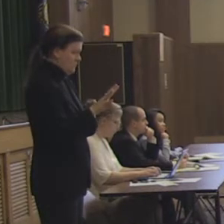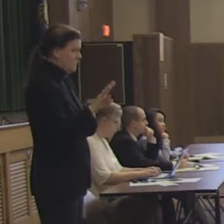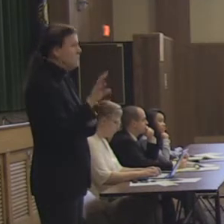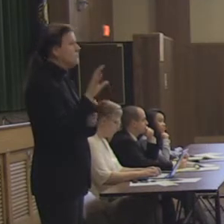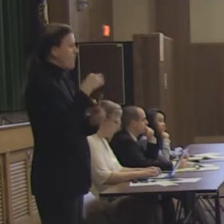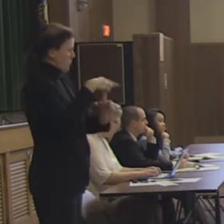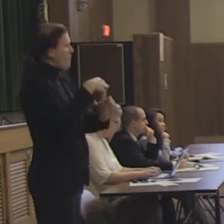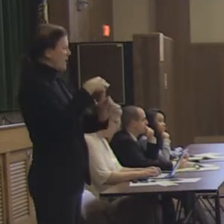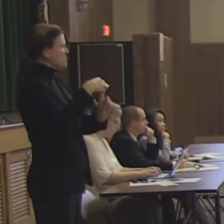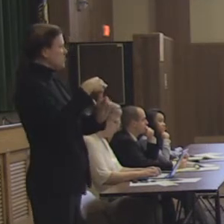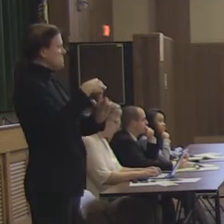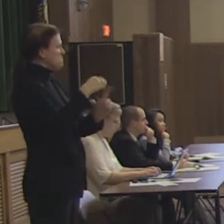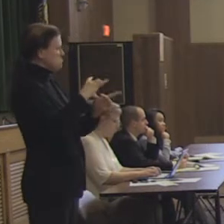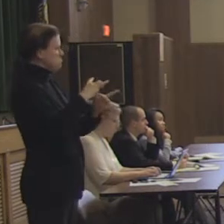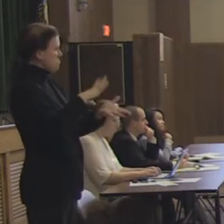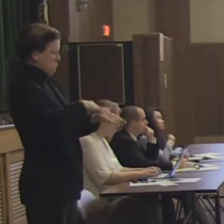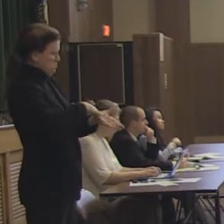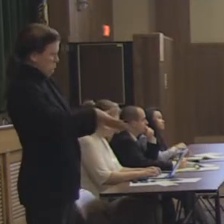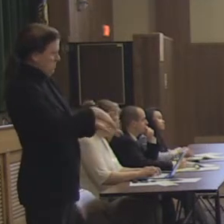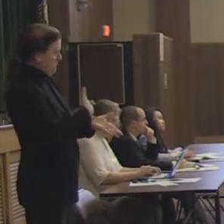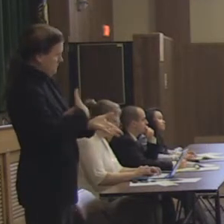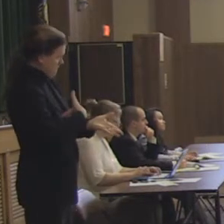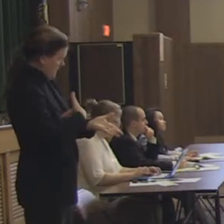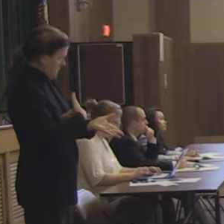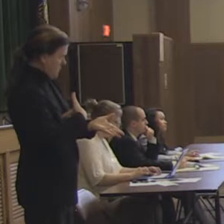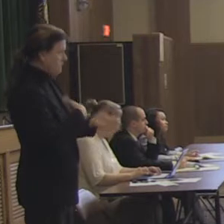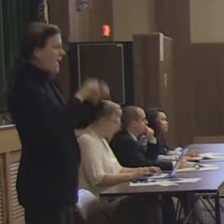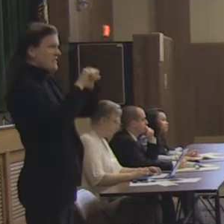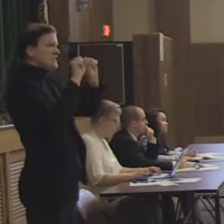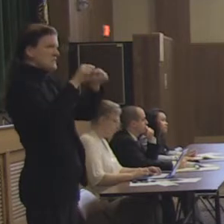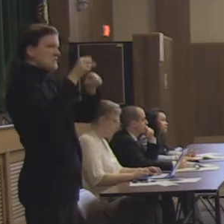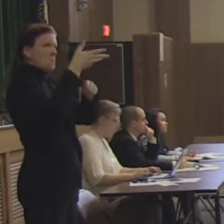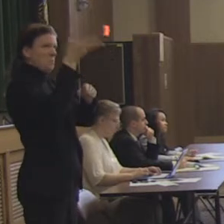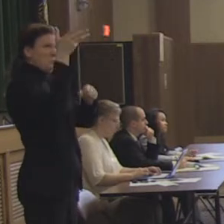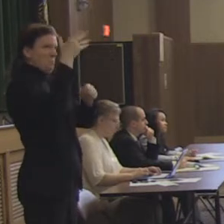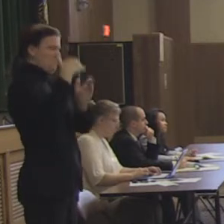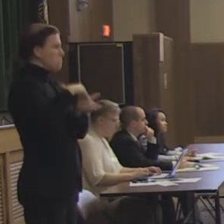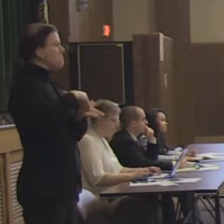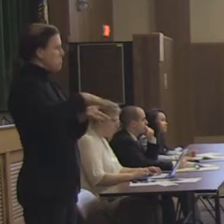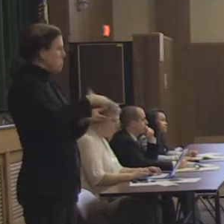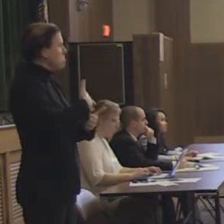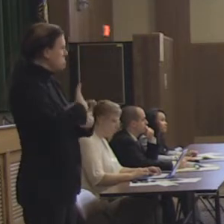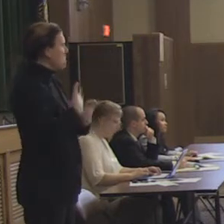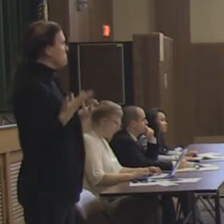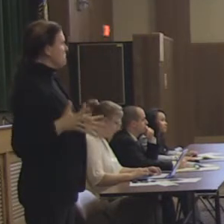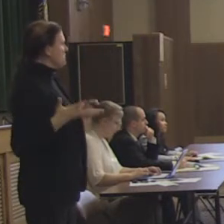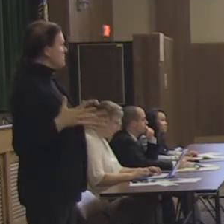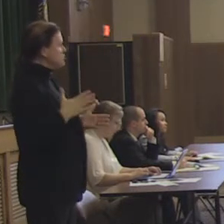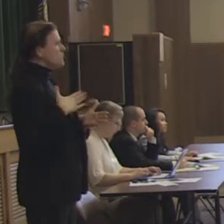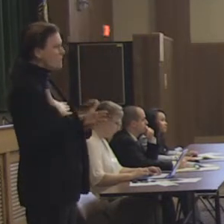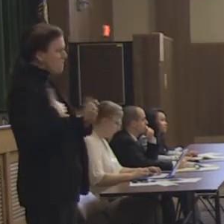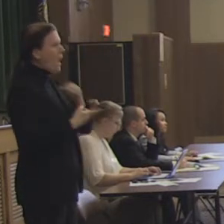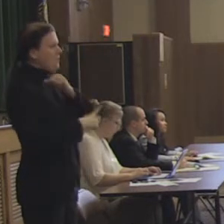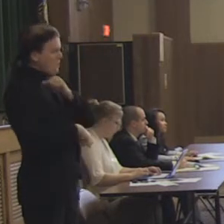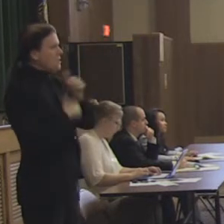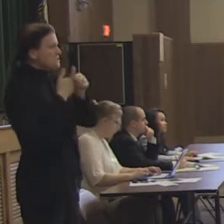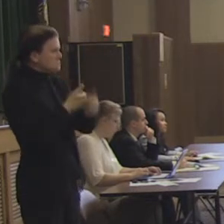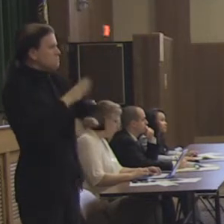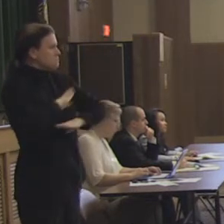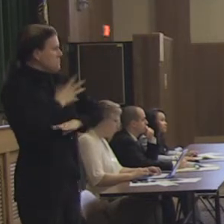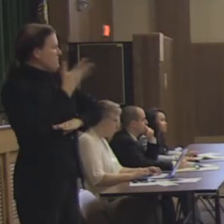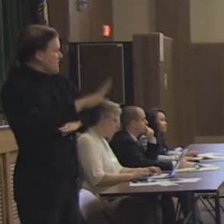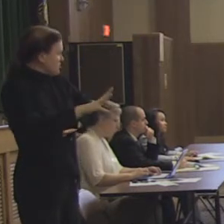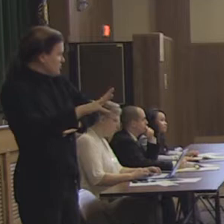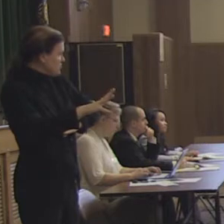Department of Corrections and the system related to the arson.